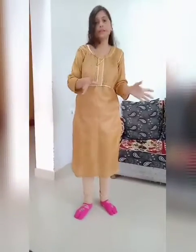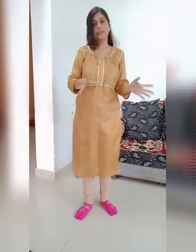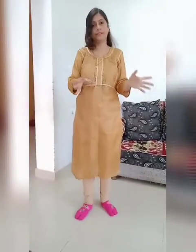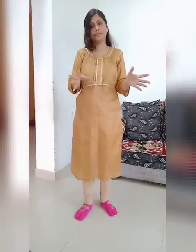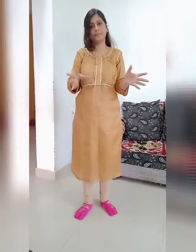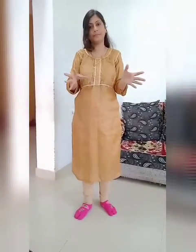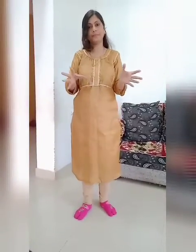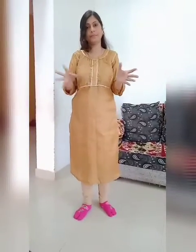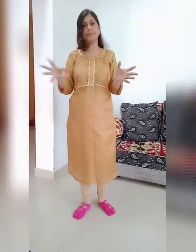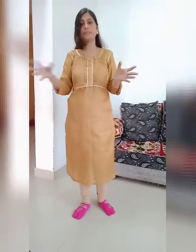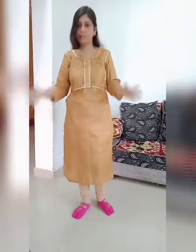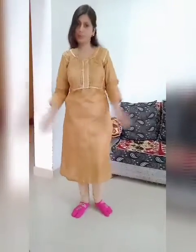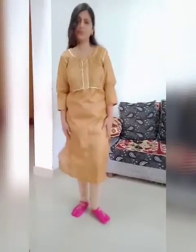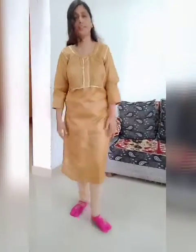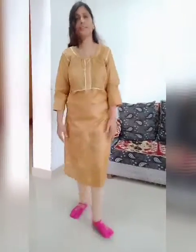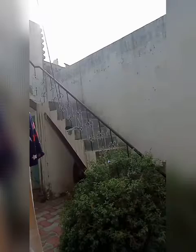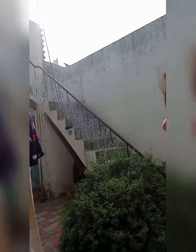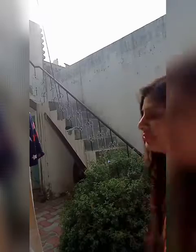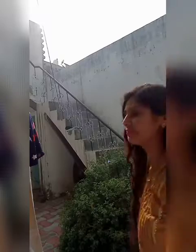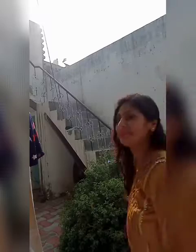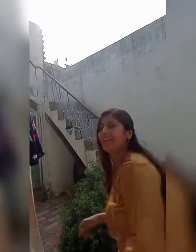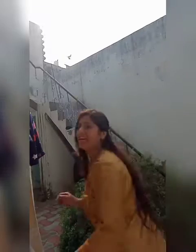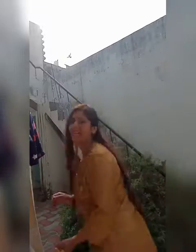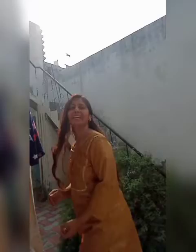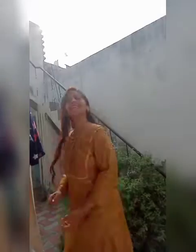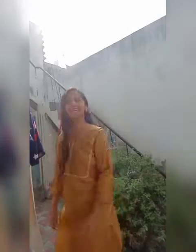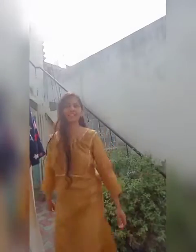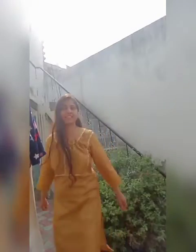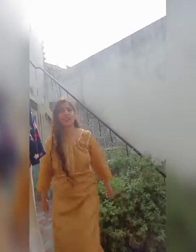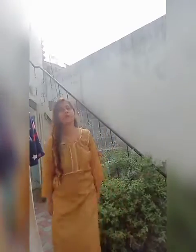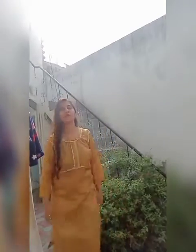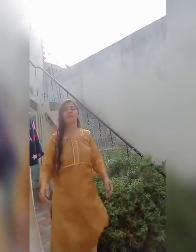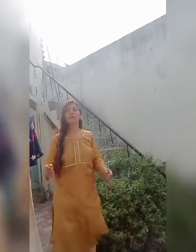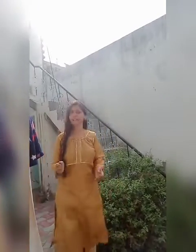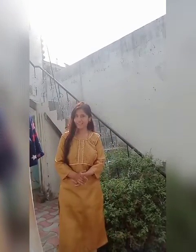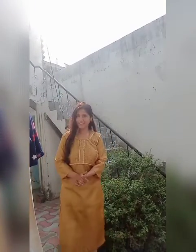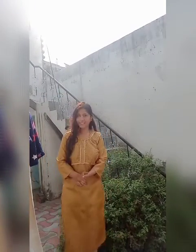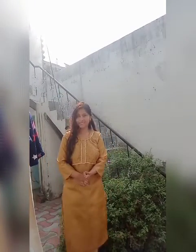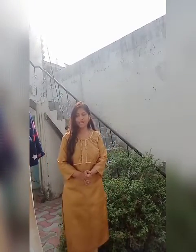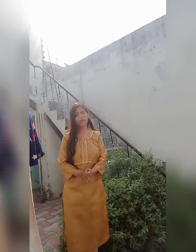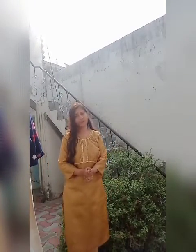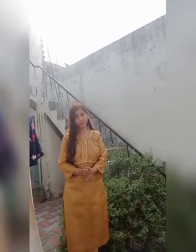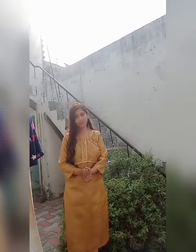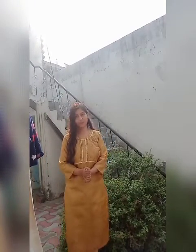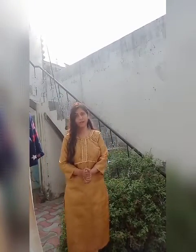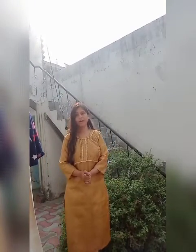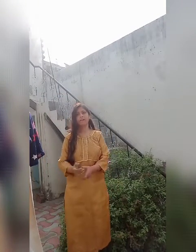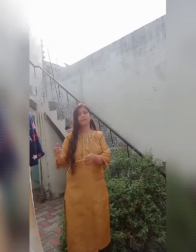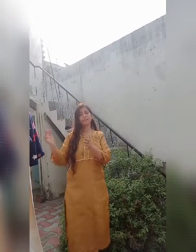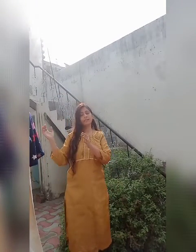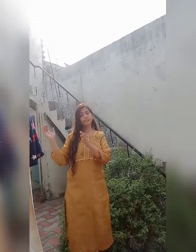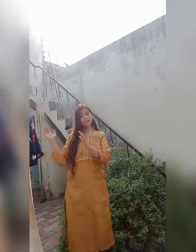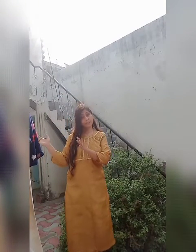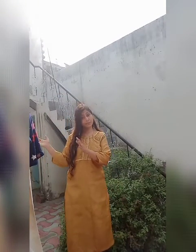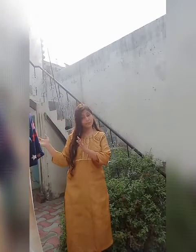properties. Thank you, friends. Hey kids, today we are discuss about irreversible